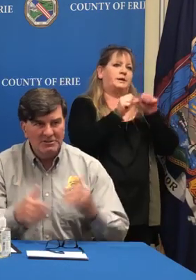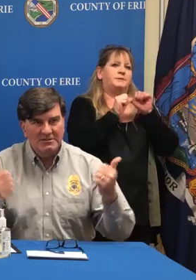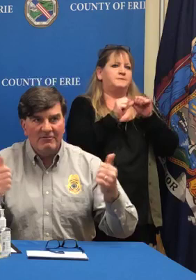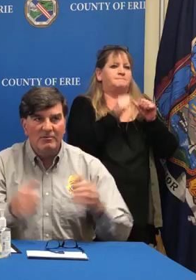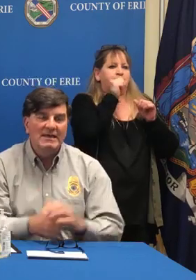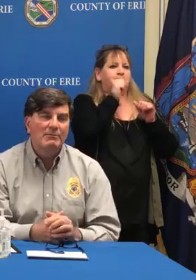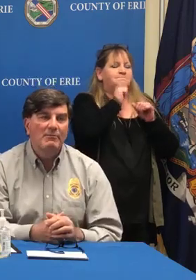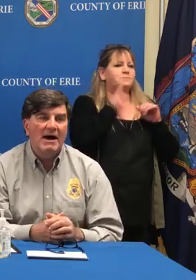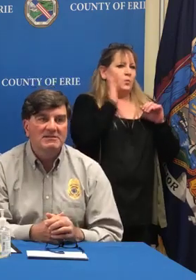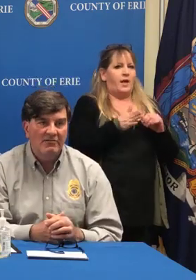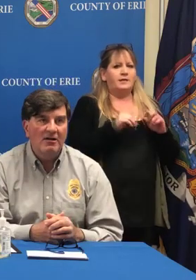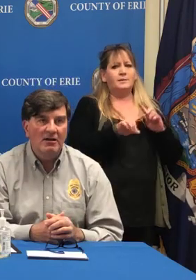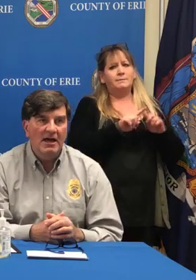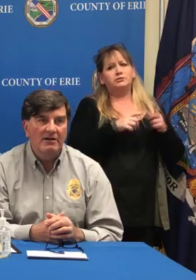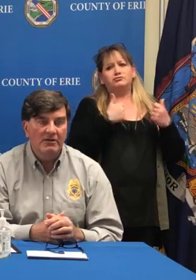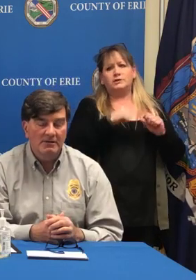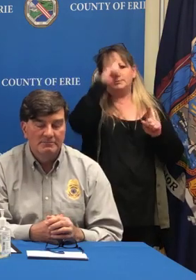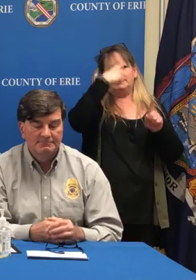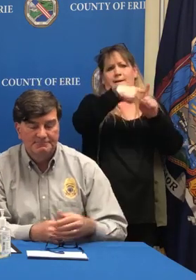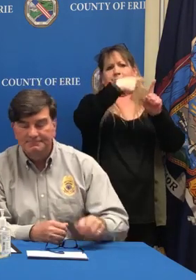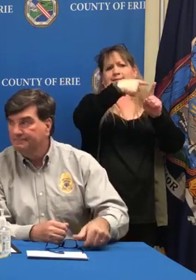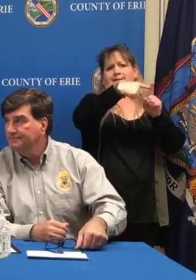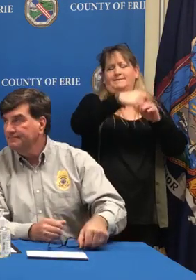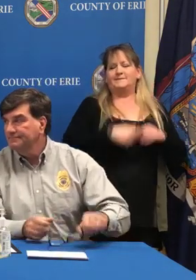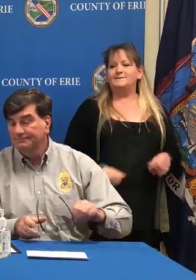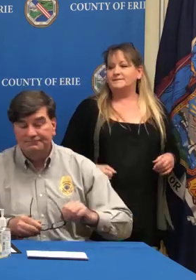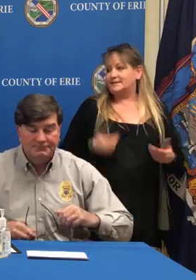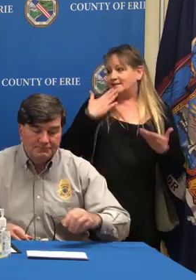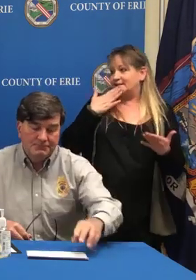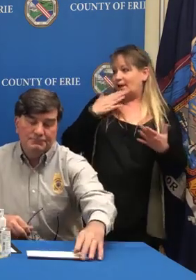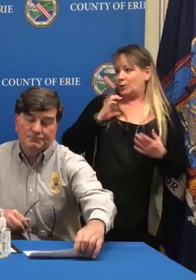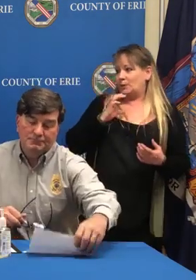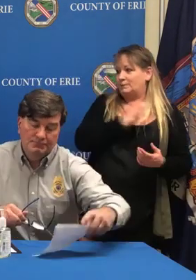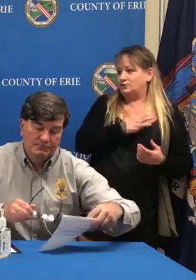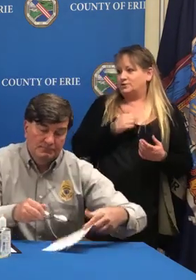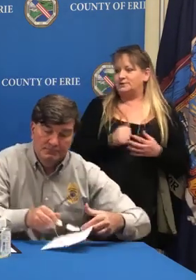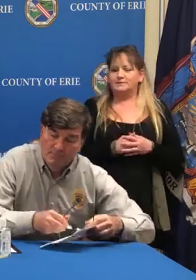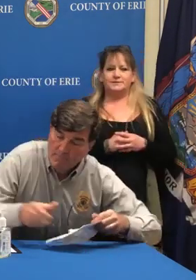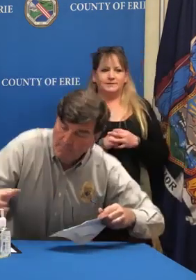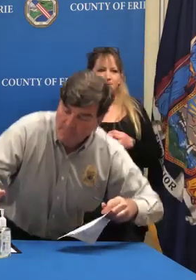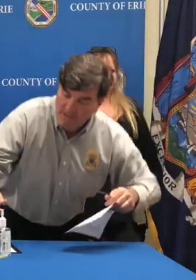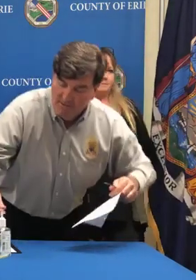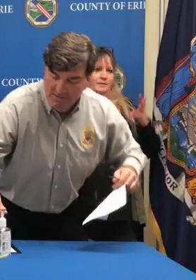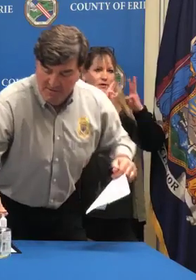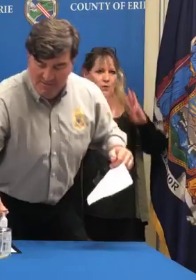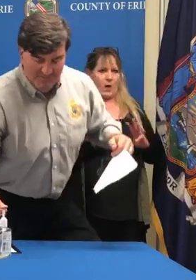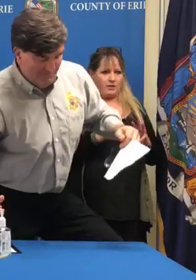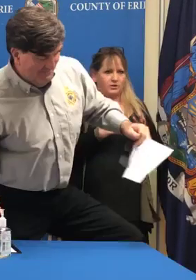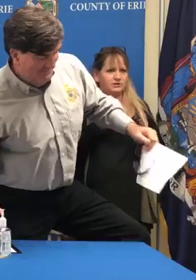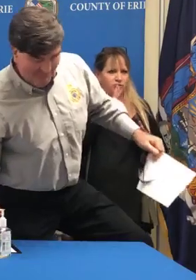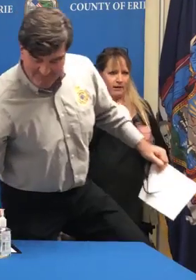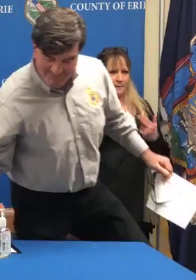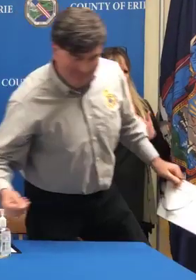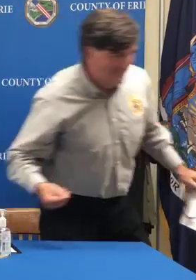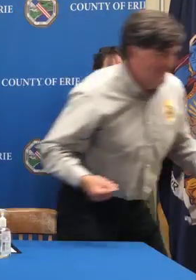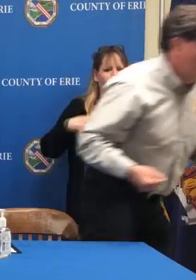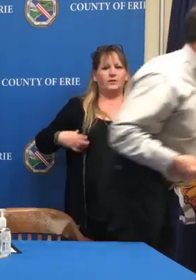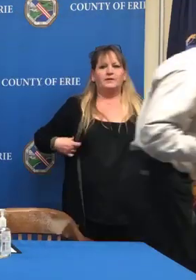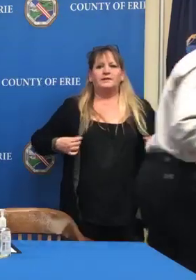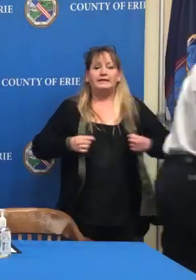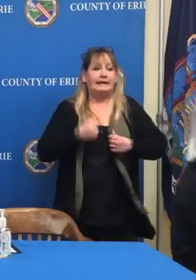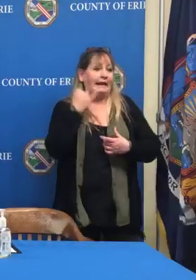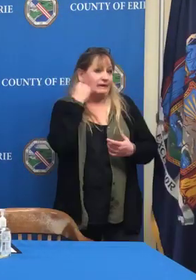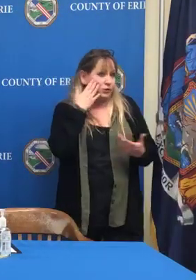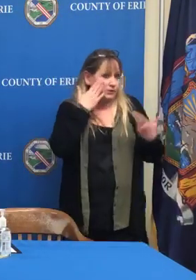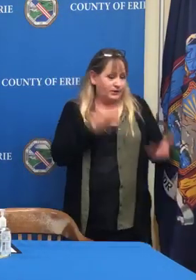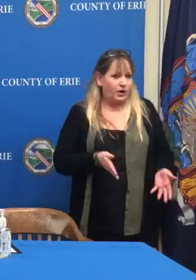thing, but just everybody keep a positive outlook on everything. Thank you, Commissioner. And the Commissioner, the weather event he's talking about, in case you were unaware,